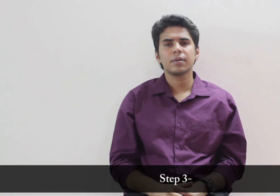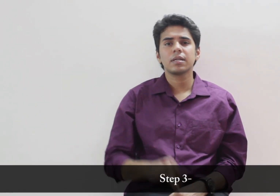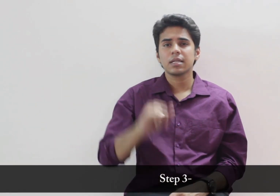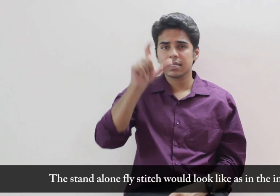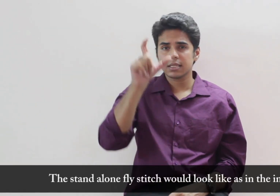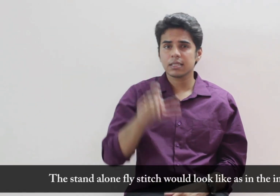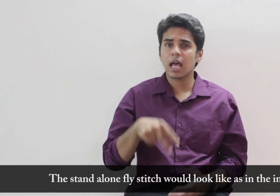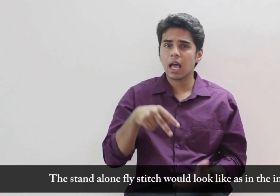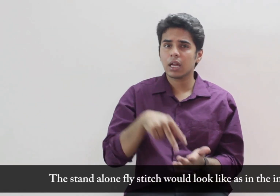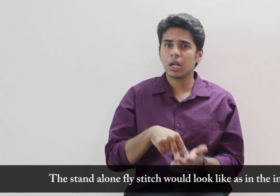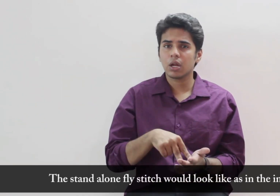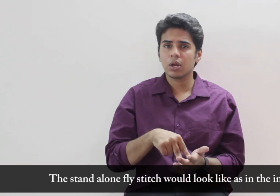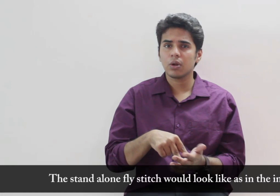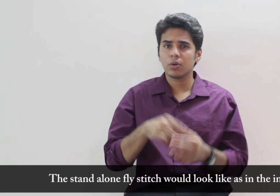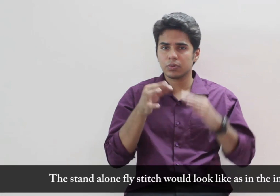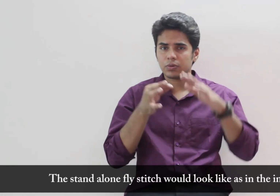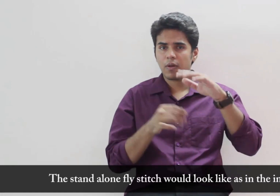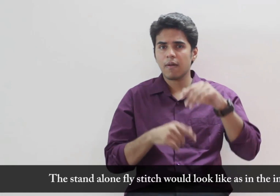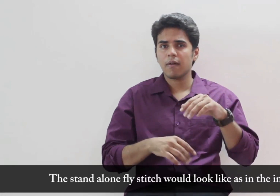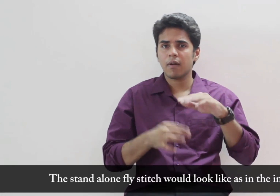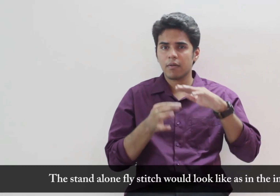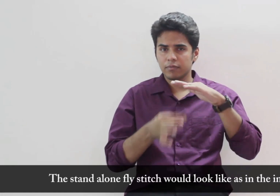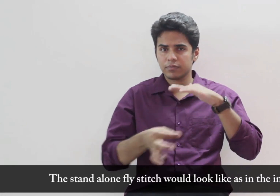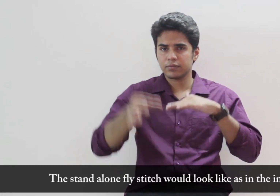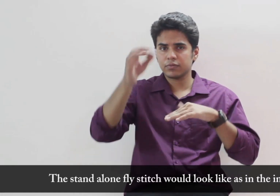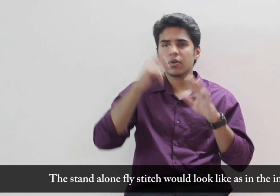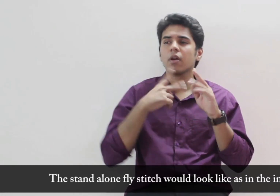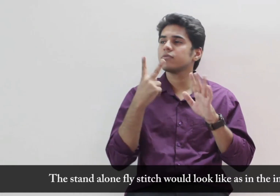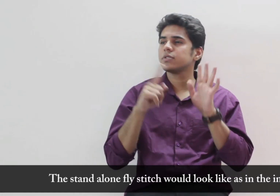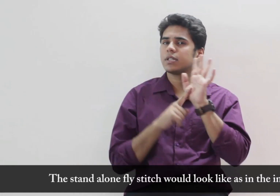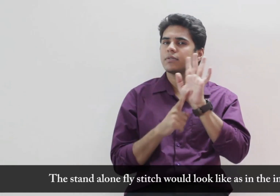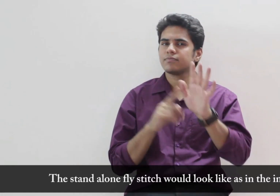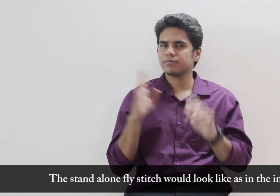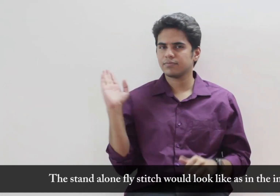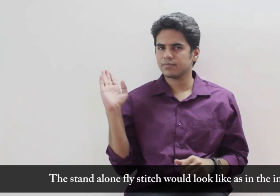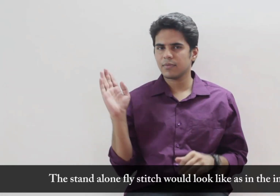The stand-alone fly stitch would look like as in the image.